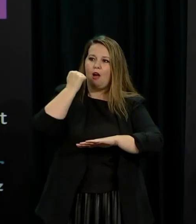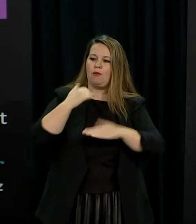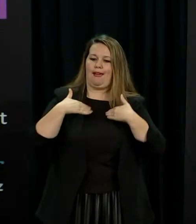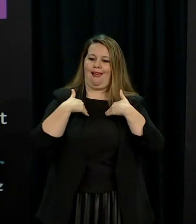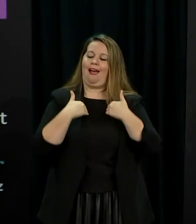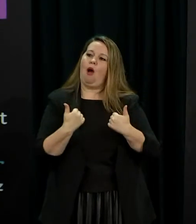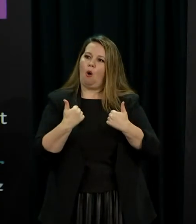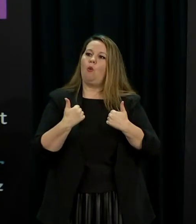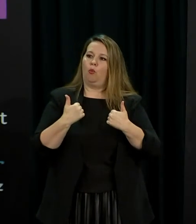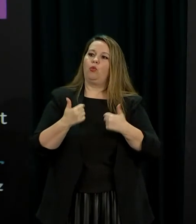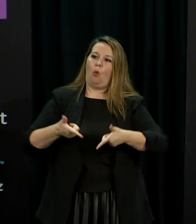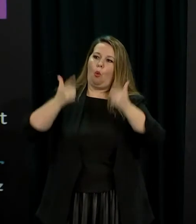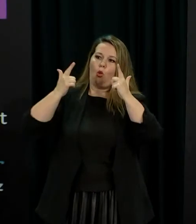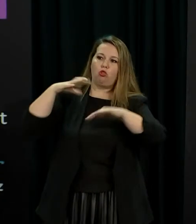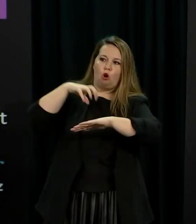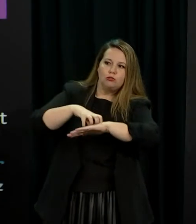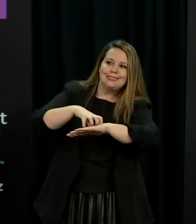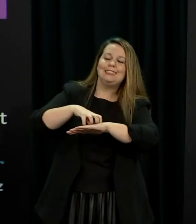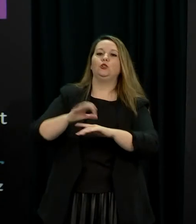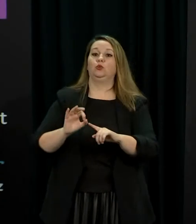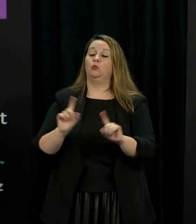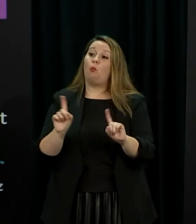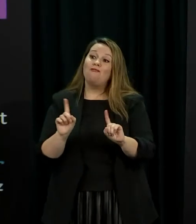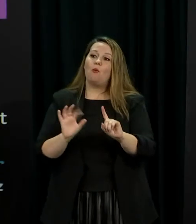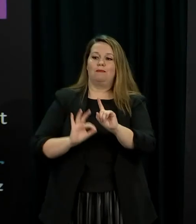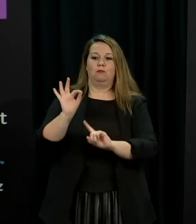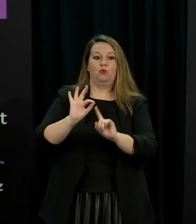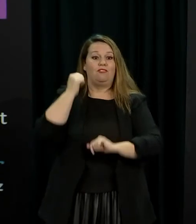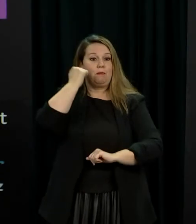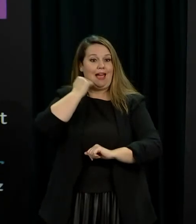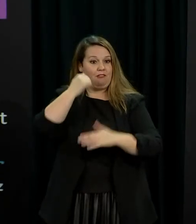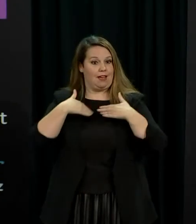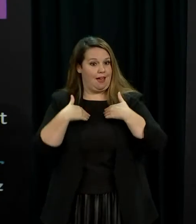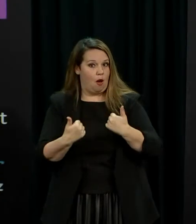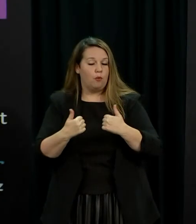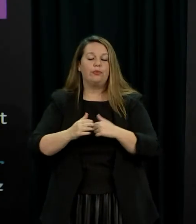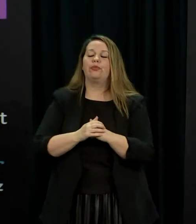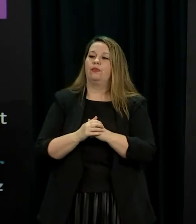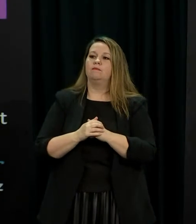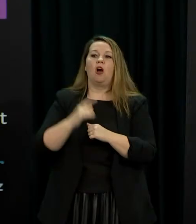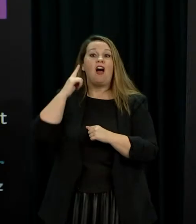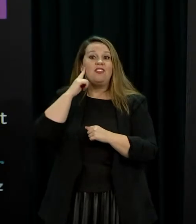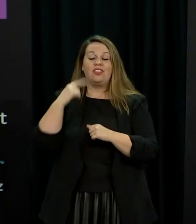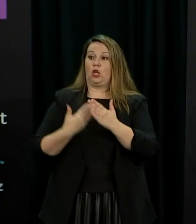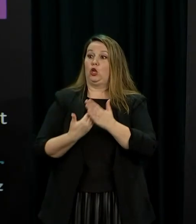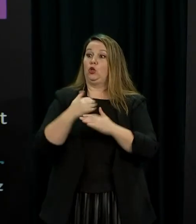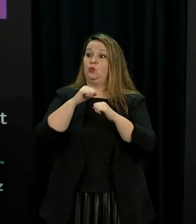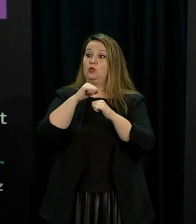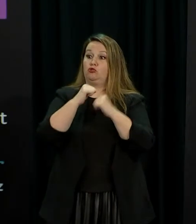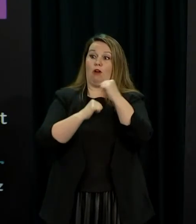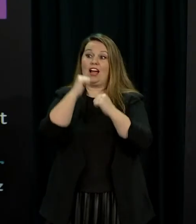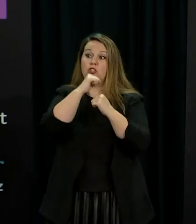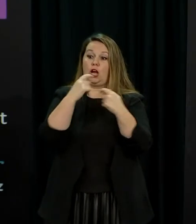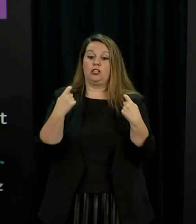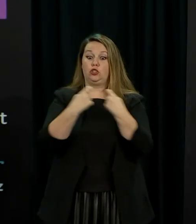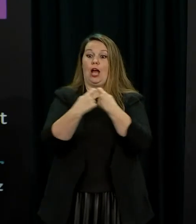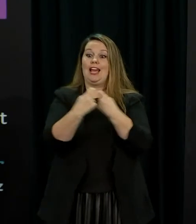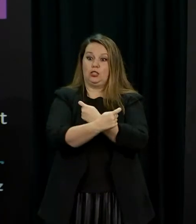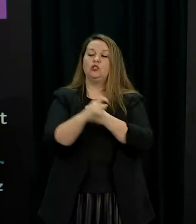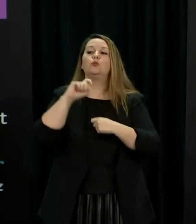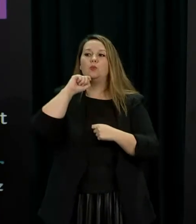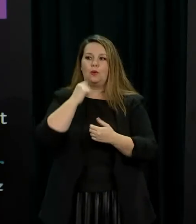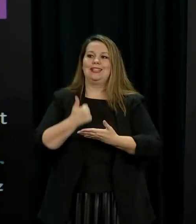real focus on improving Māori health. I think the structures can and will support the direction and